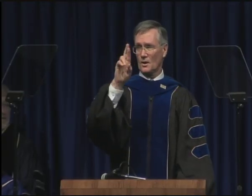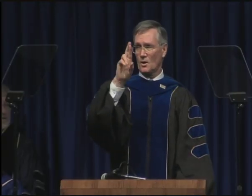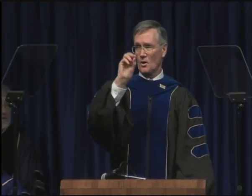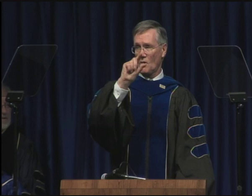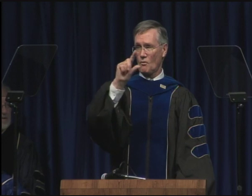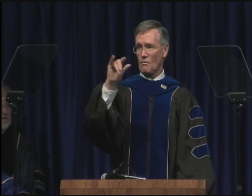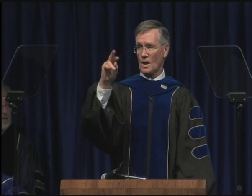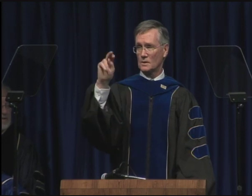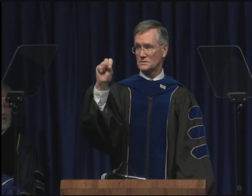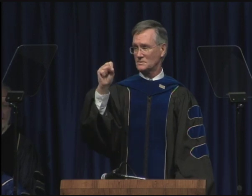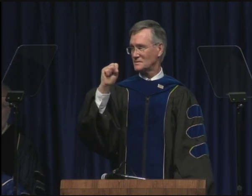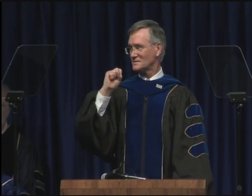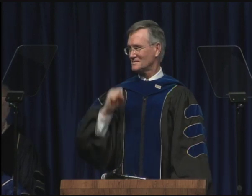Dr. Dina Rollins.